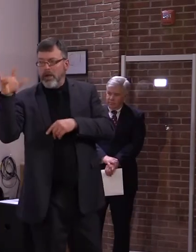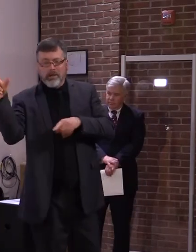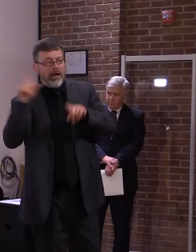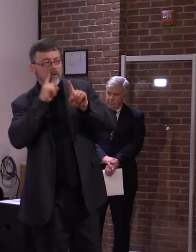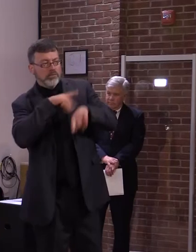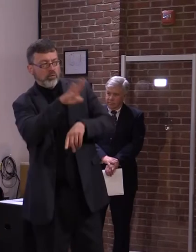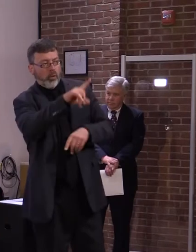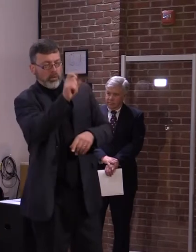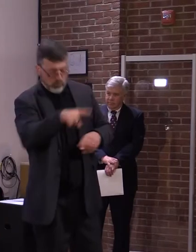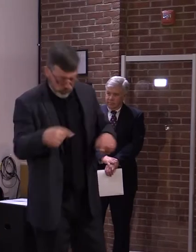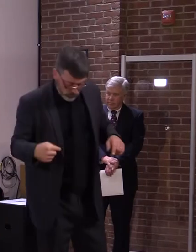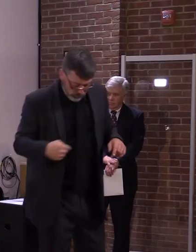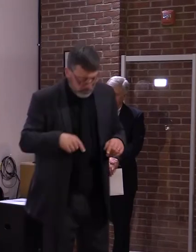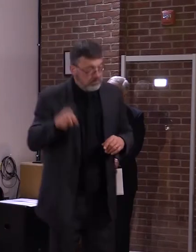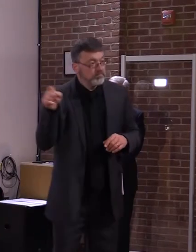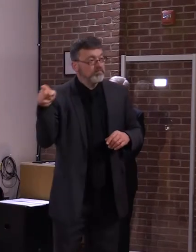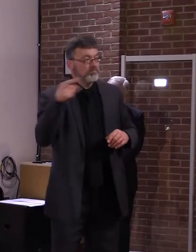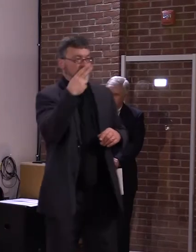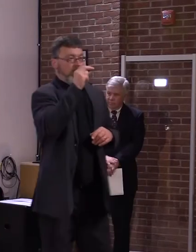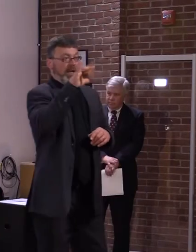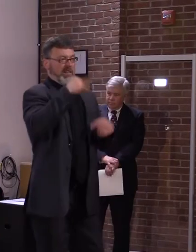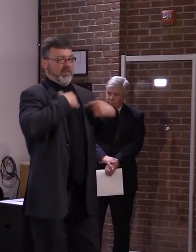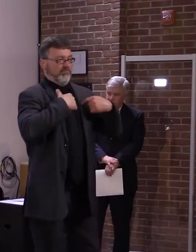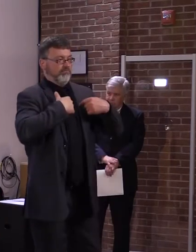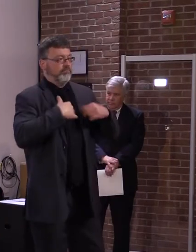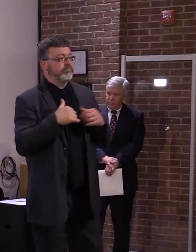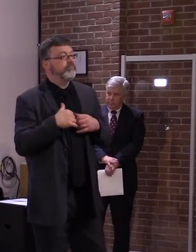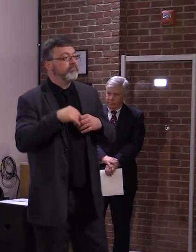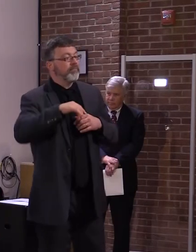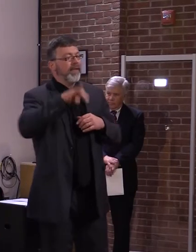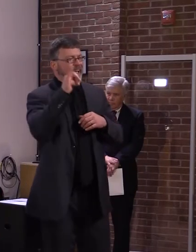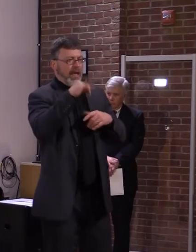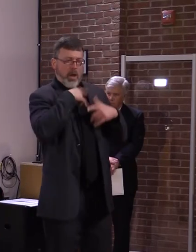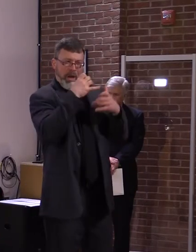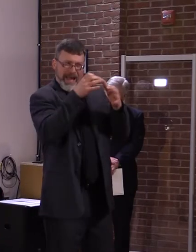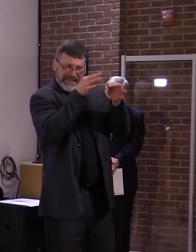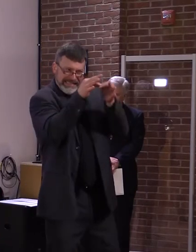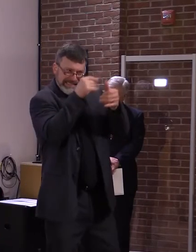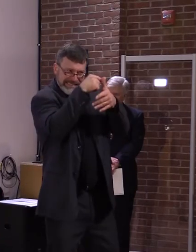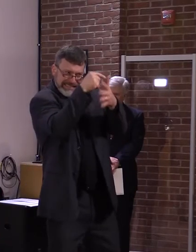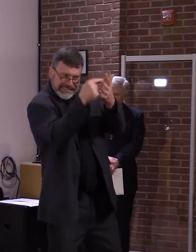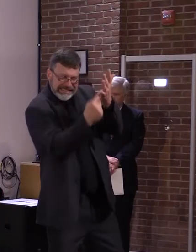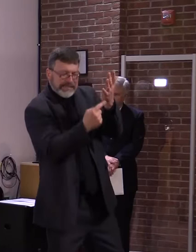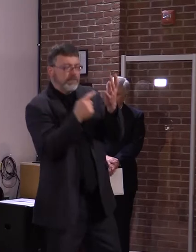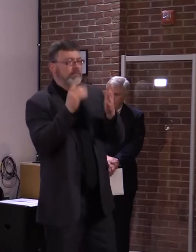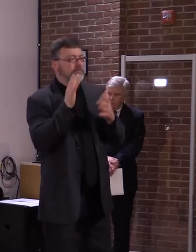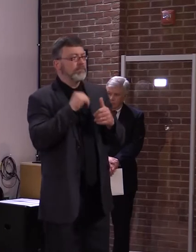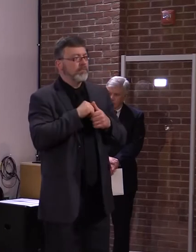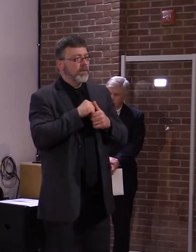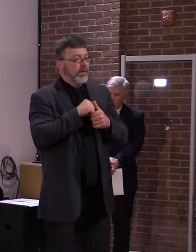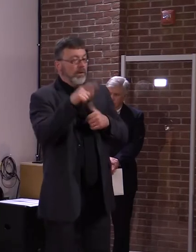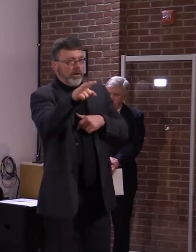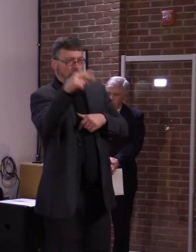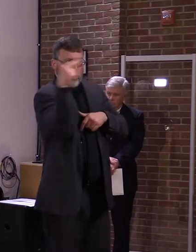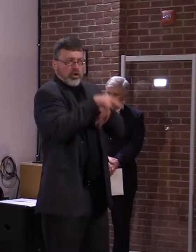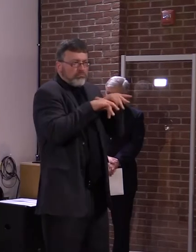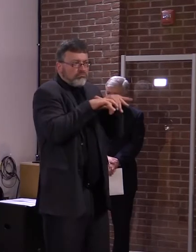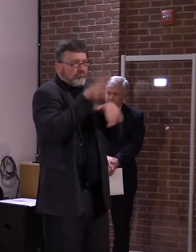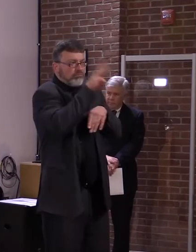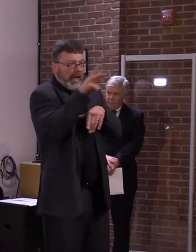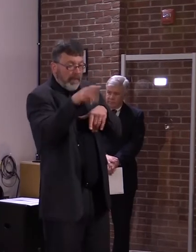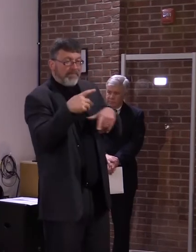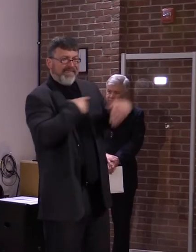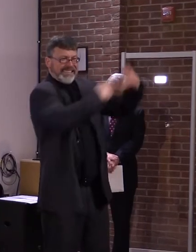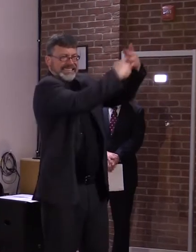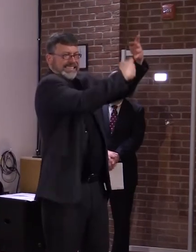Hi. First, I want to separate out a couple of things. The programs on the map are any programs in the